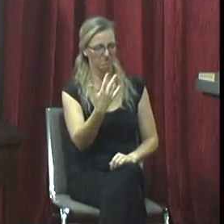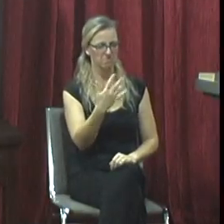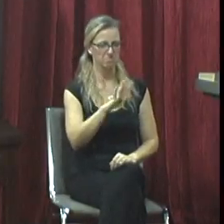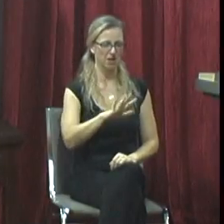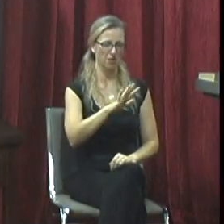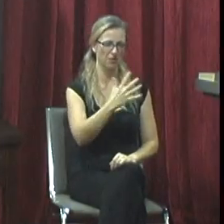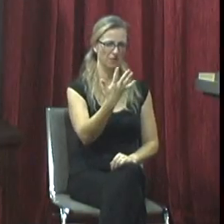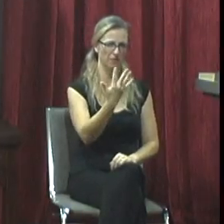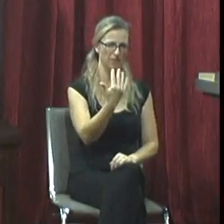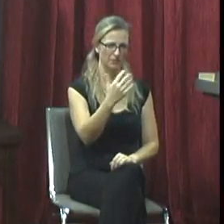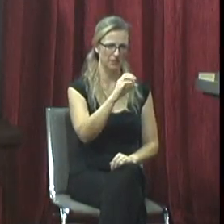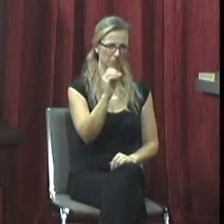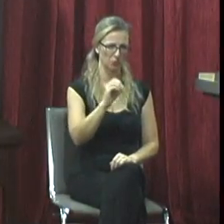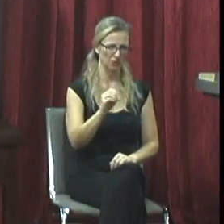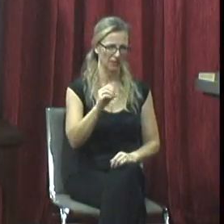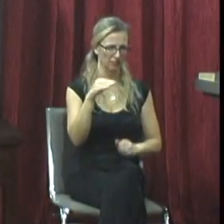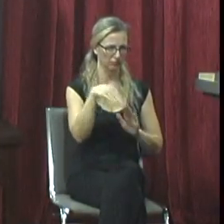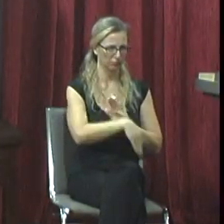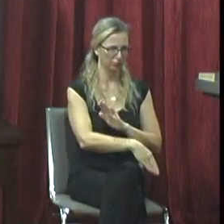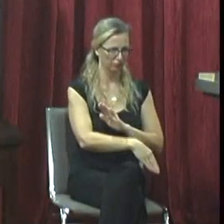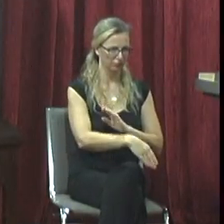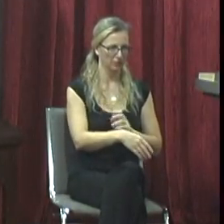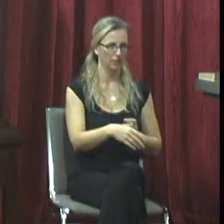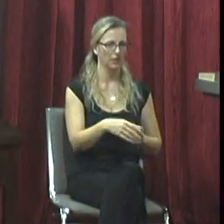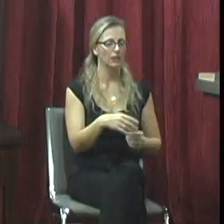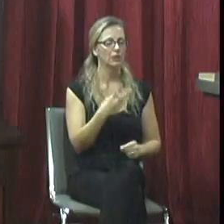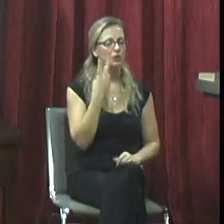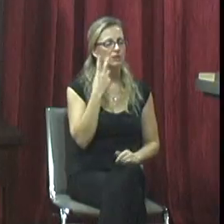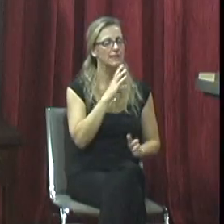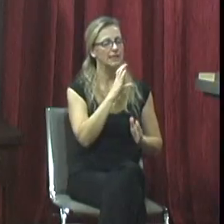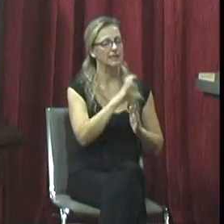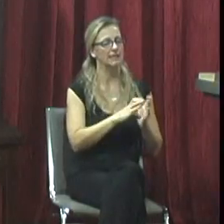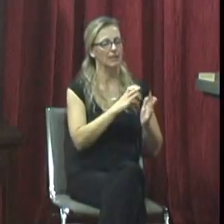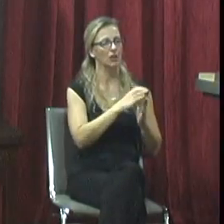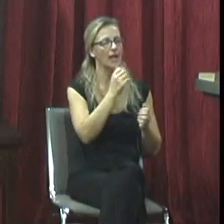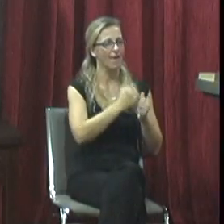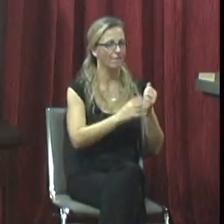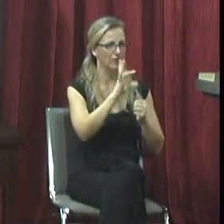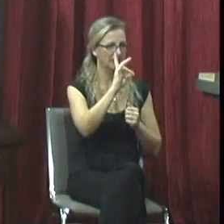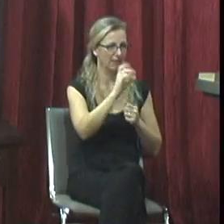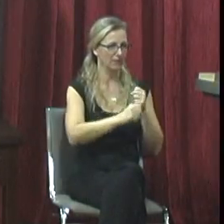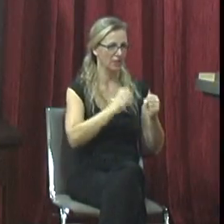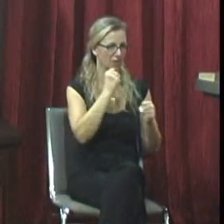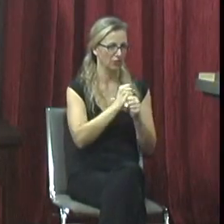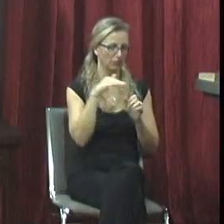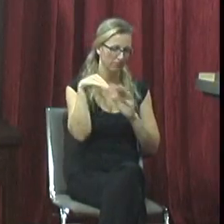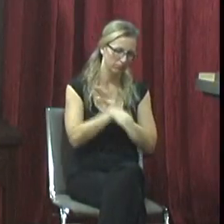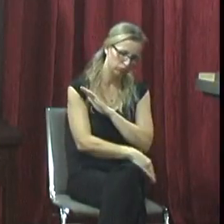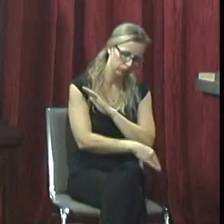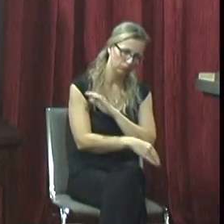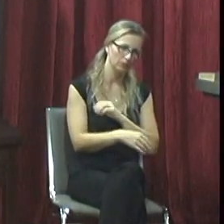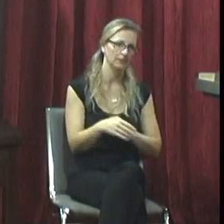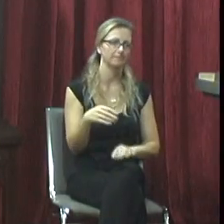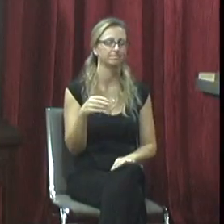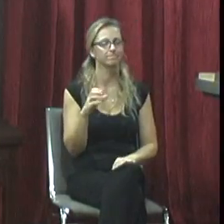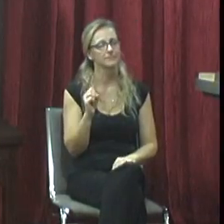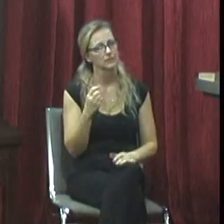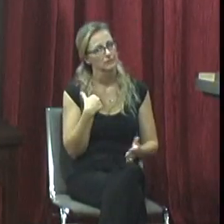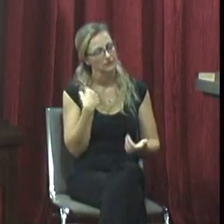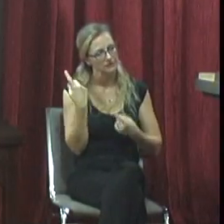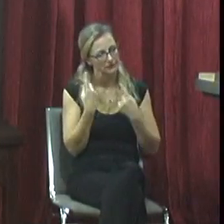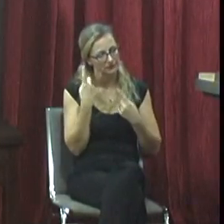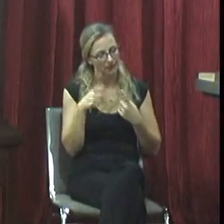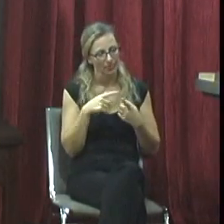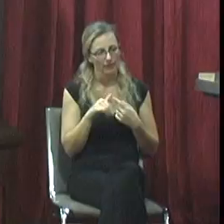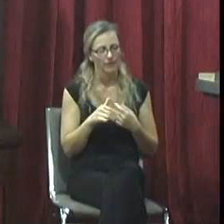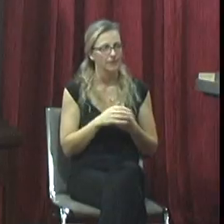the cycle was 2001, 2008, 2015, every 7 years. So I was thinking of